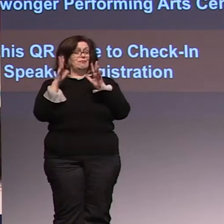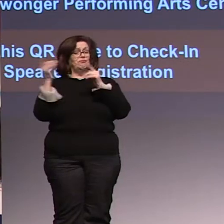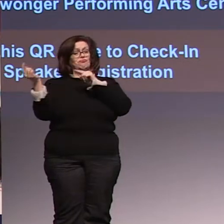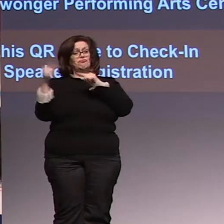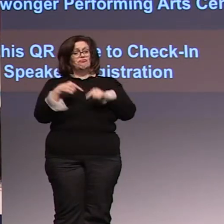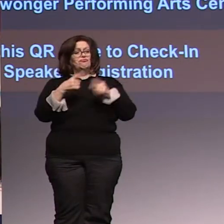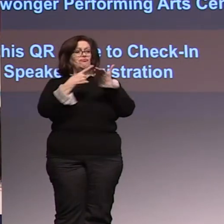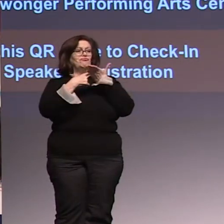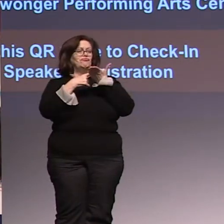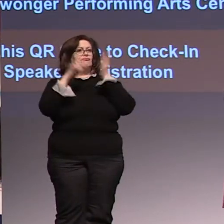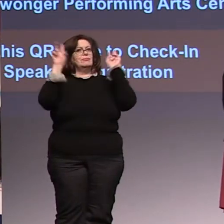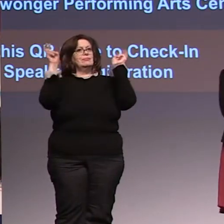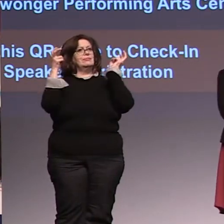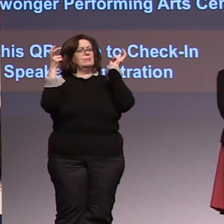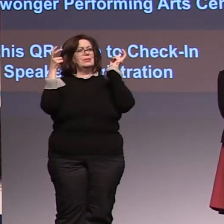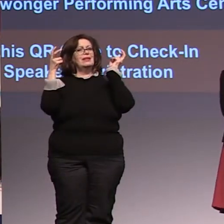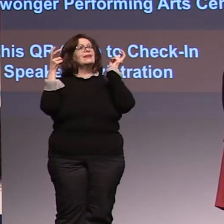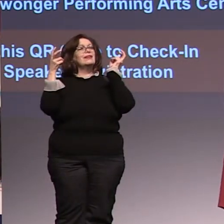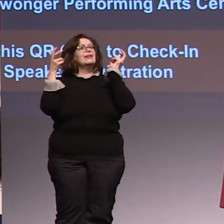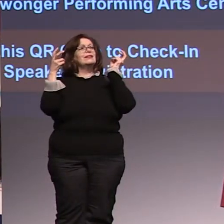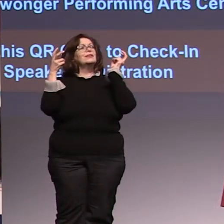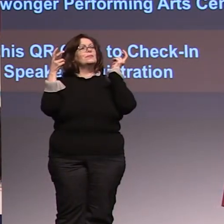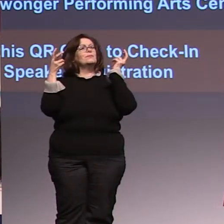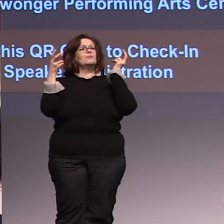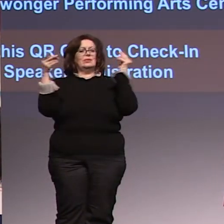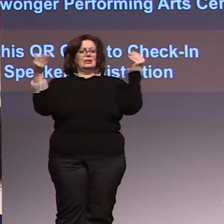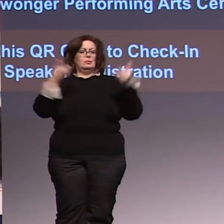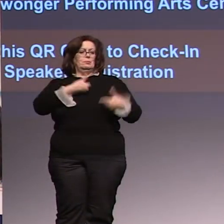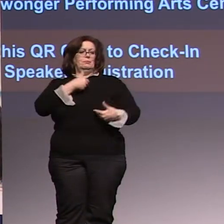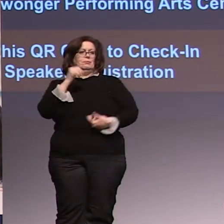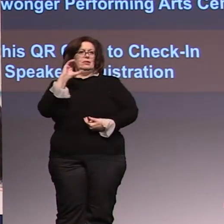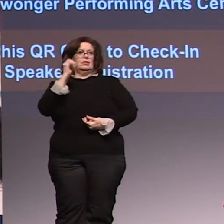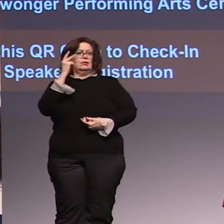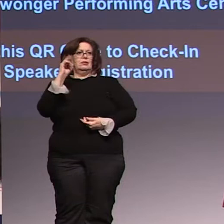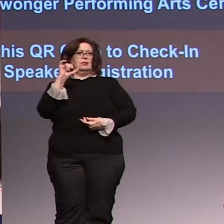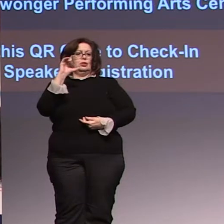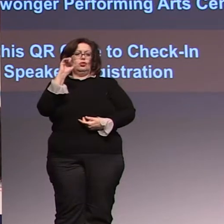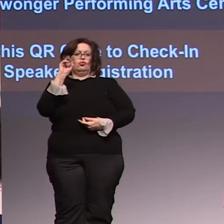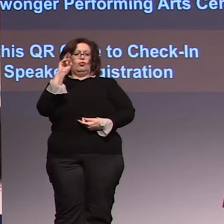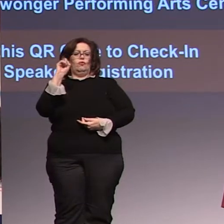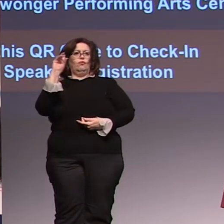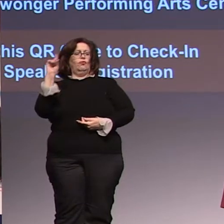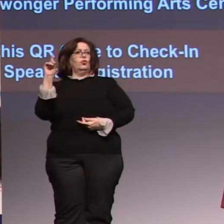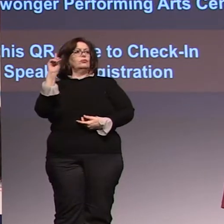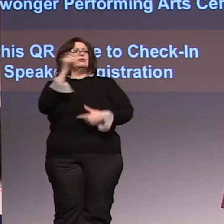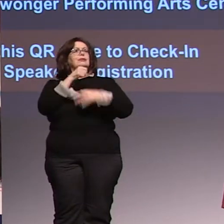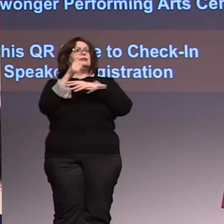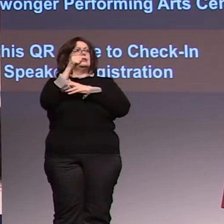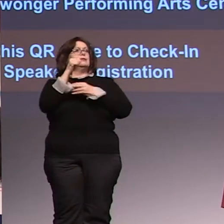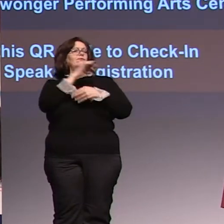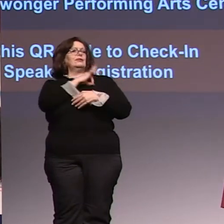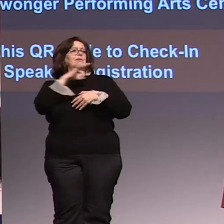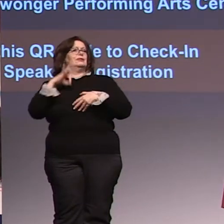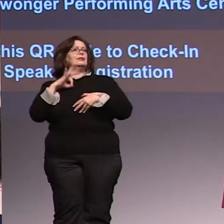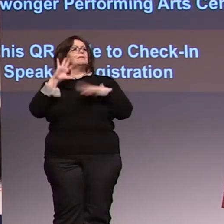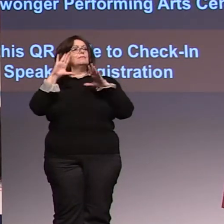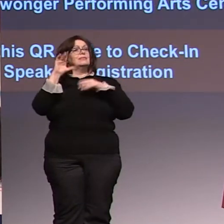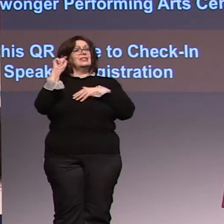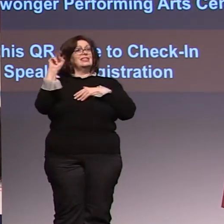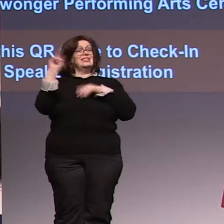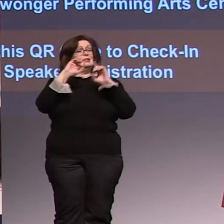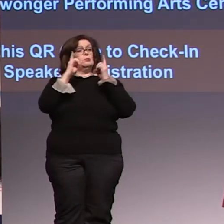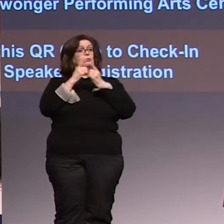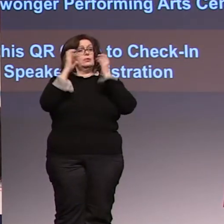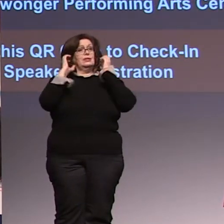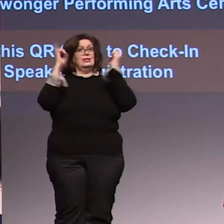about a very important topic. I want to begin by introducing myself. My name is Chelsea Crawford. I am Chief of Staff at the Tennessee Department of Education, and you are